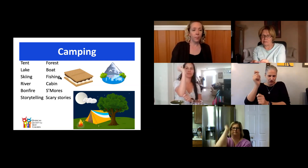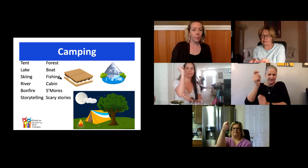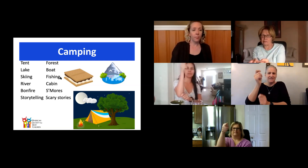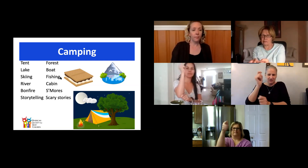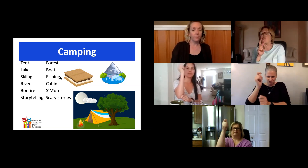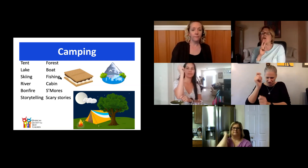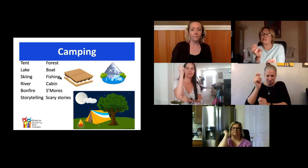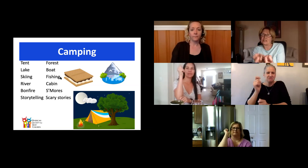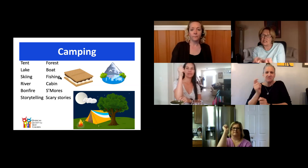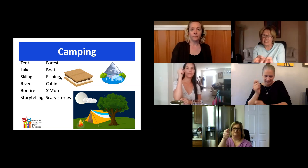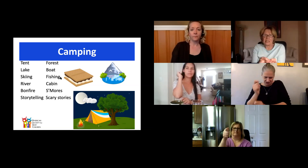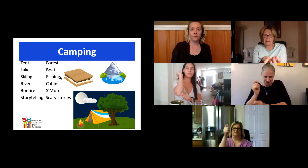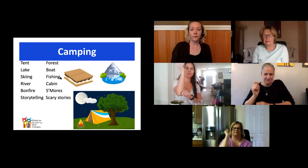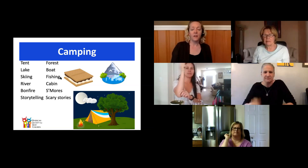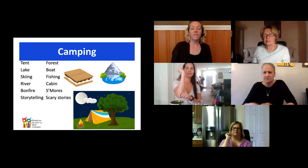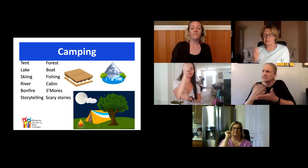Fishing.